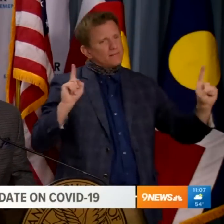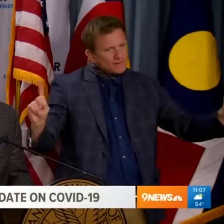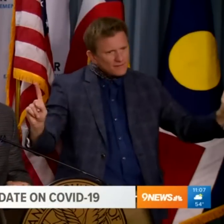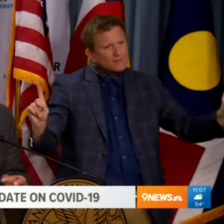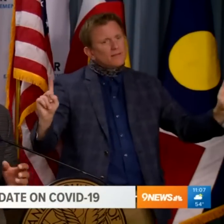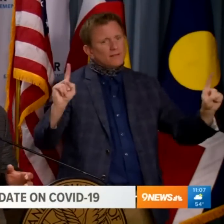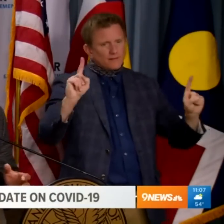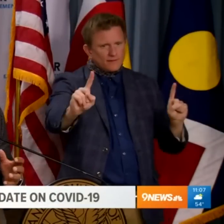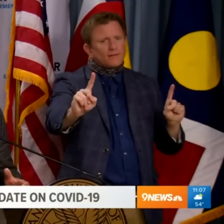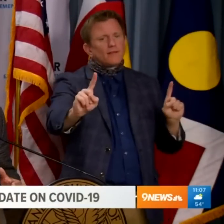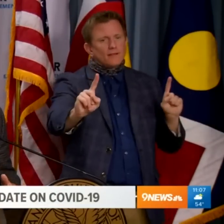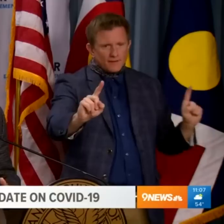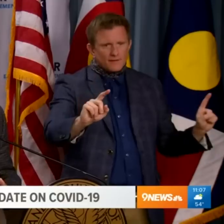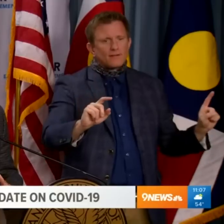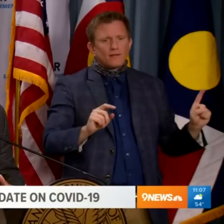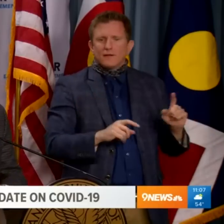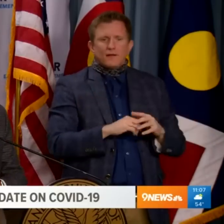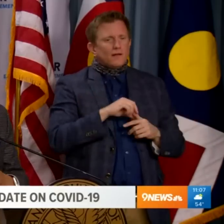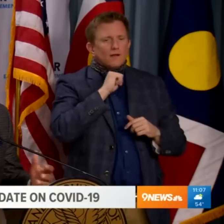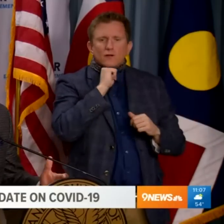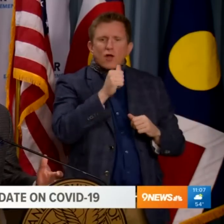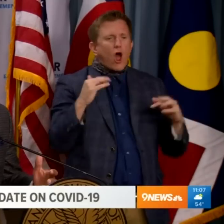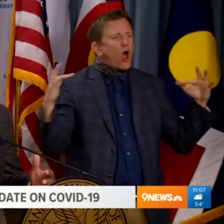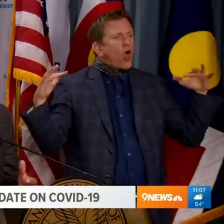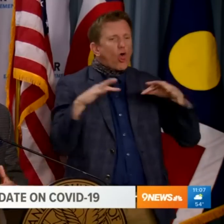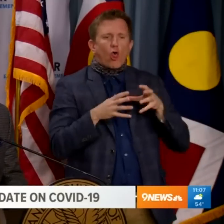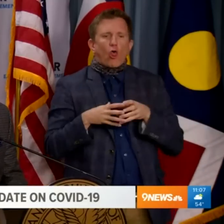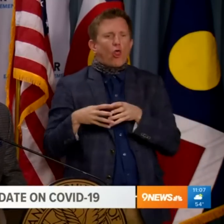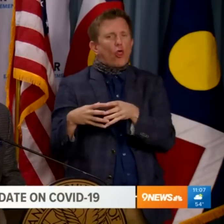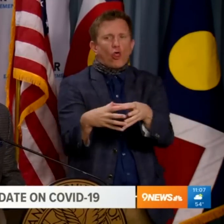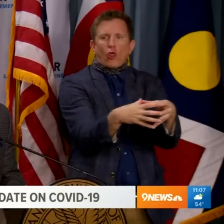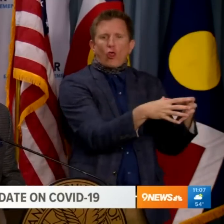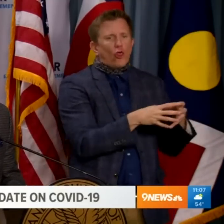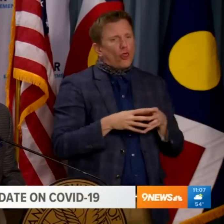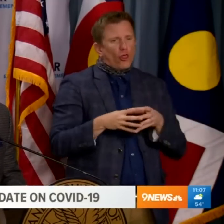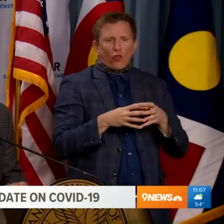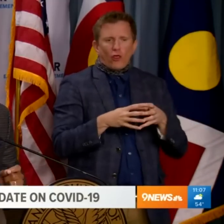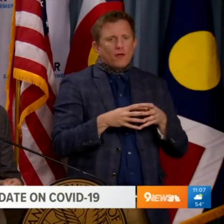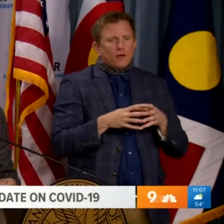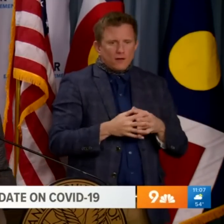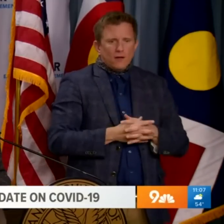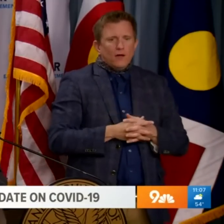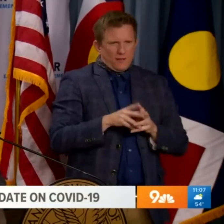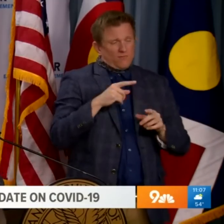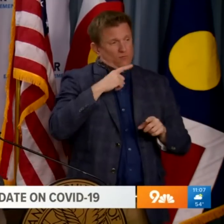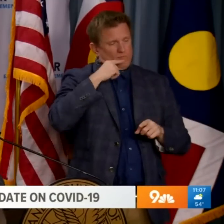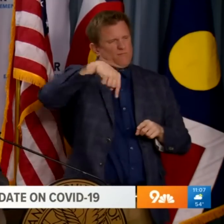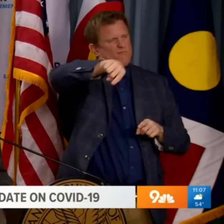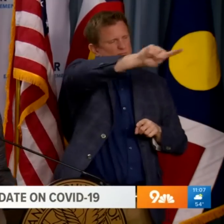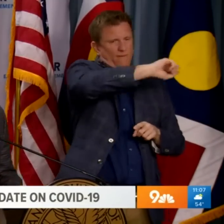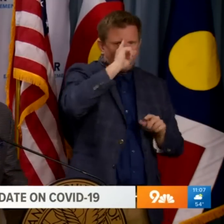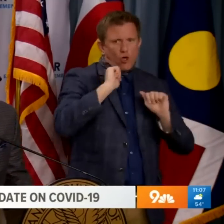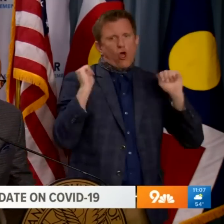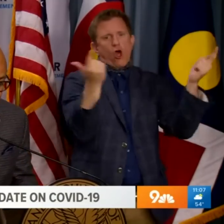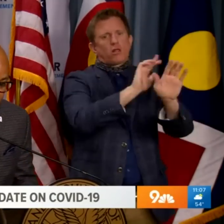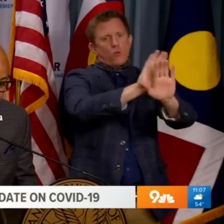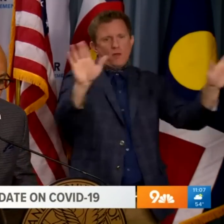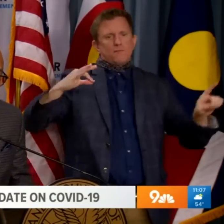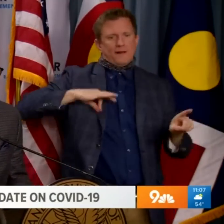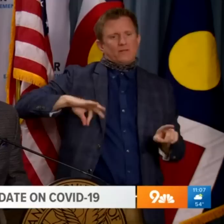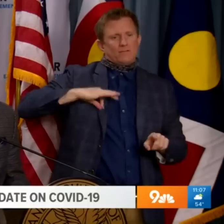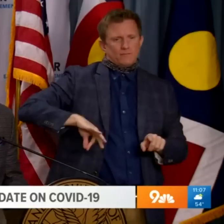that in our parks. We want to get you outside. We want to get you fresh air. We want you to enjoy the sun. We understand